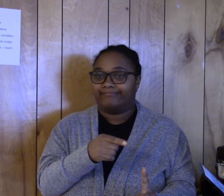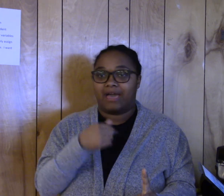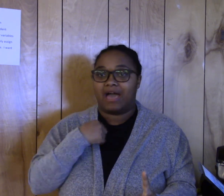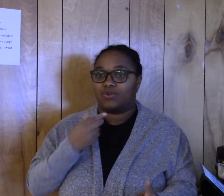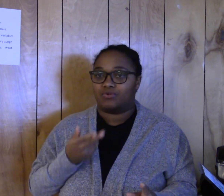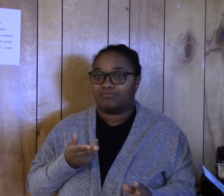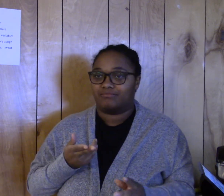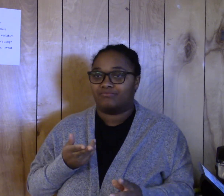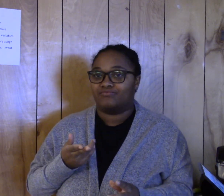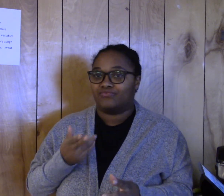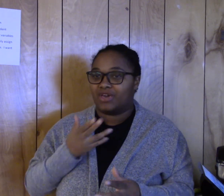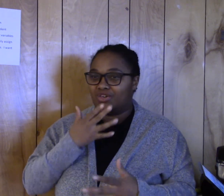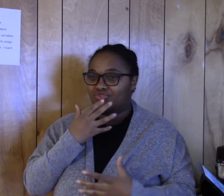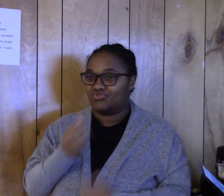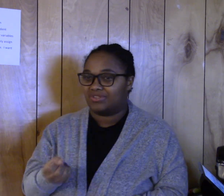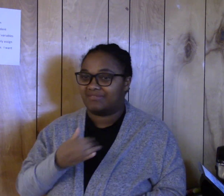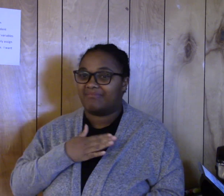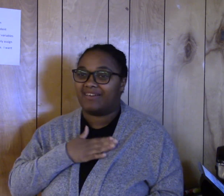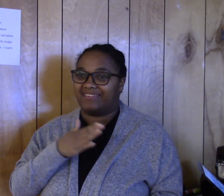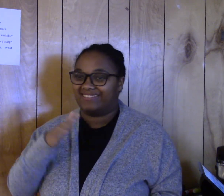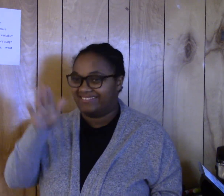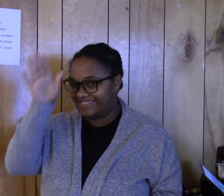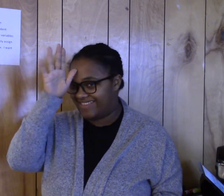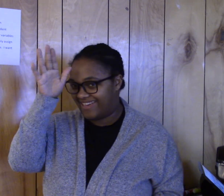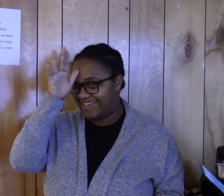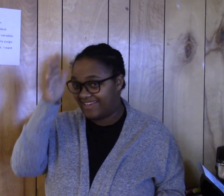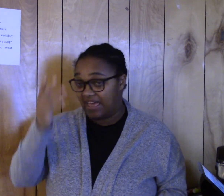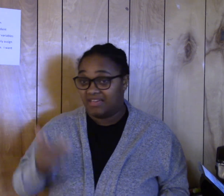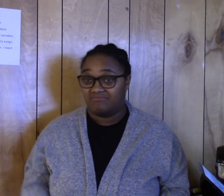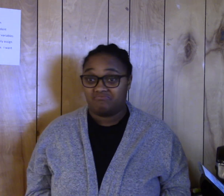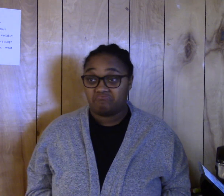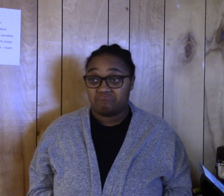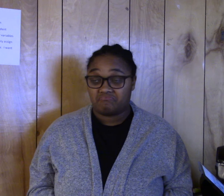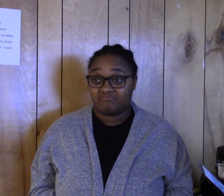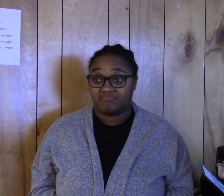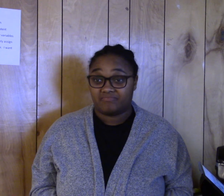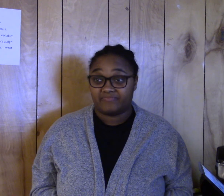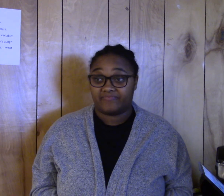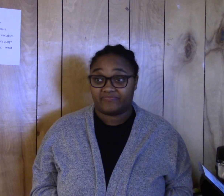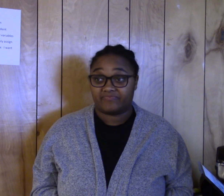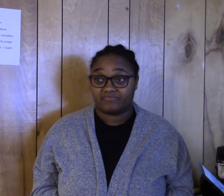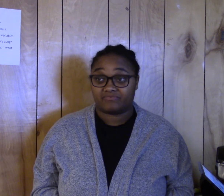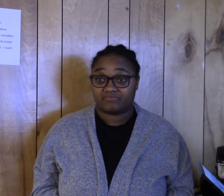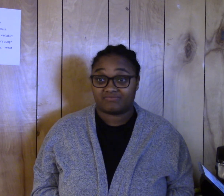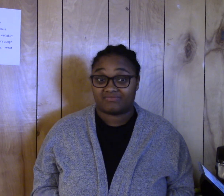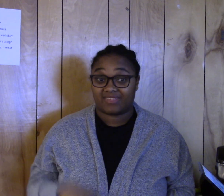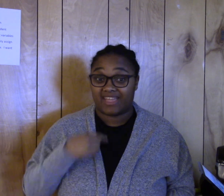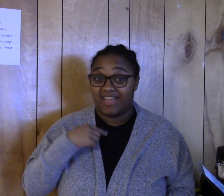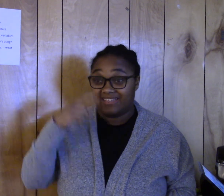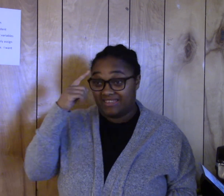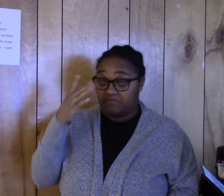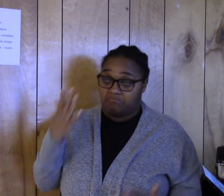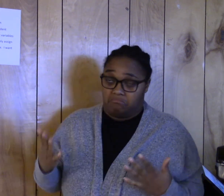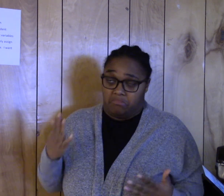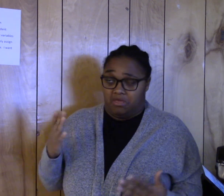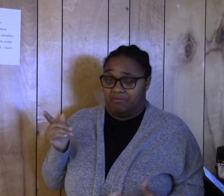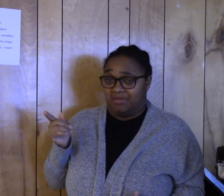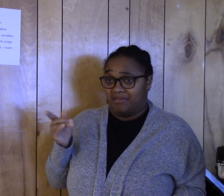good, he may be lying. You know, he may be lying. He may want me to go up there so that I suffer like he did.